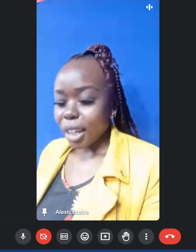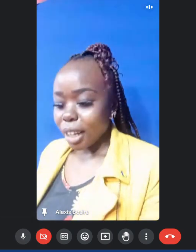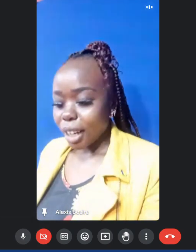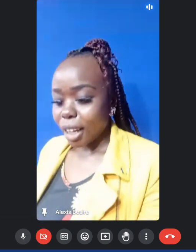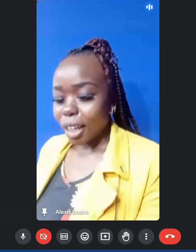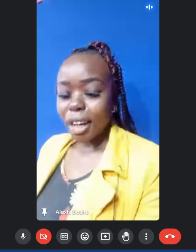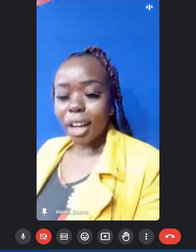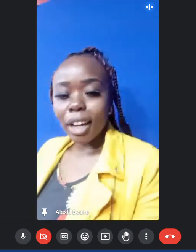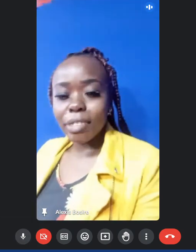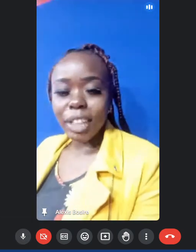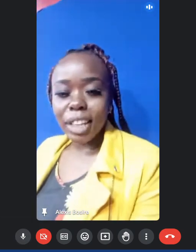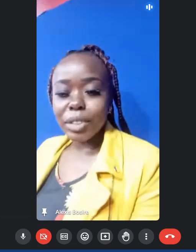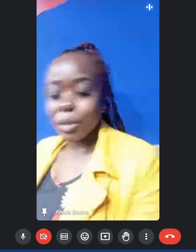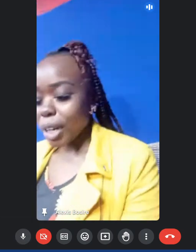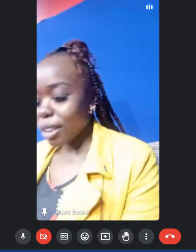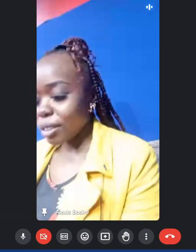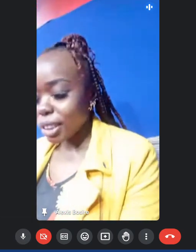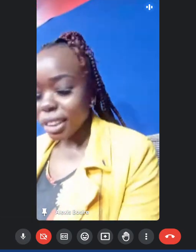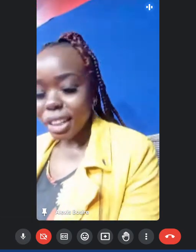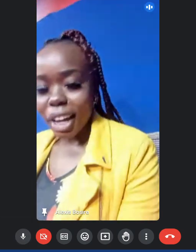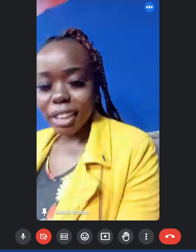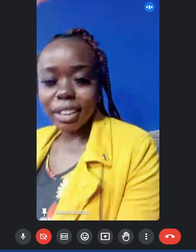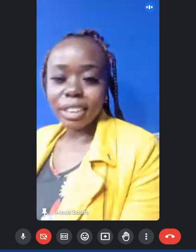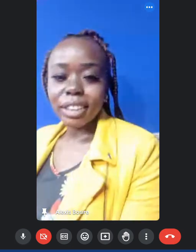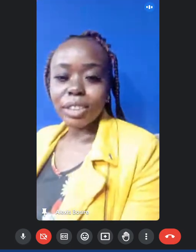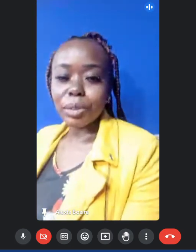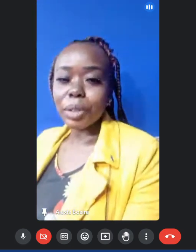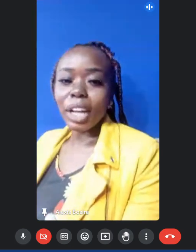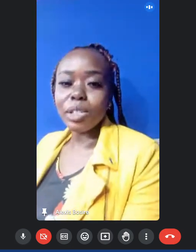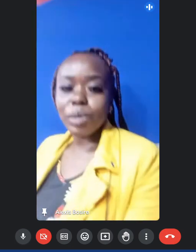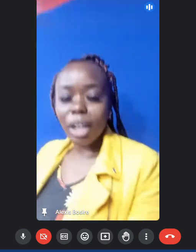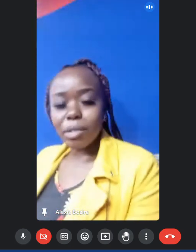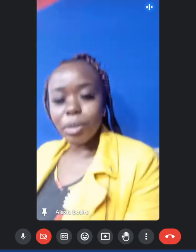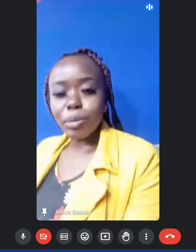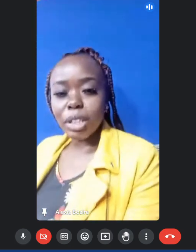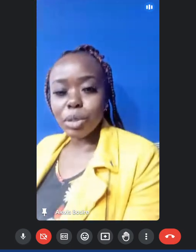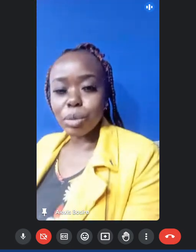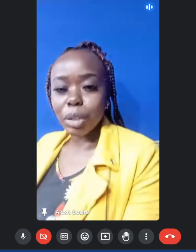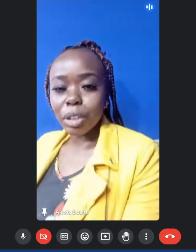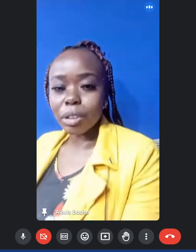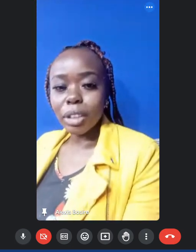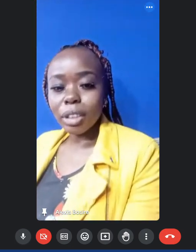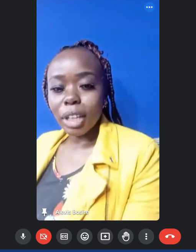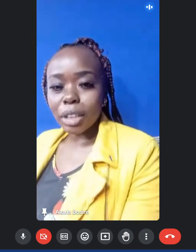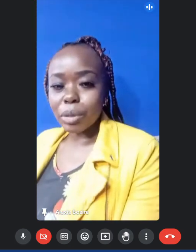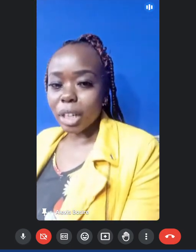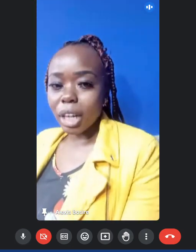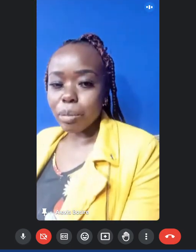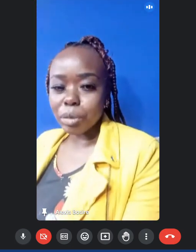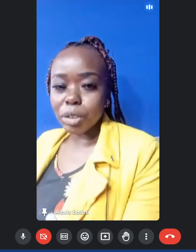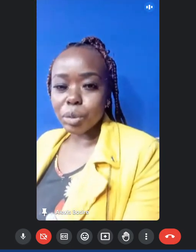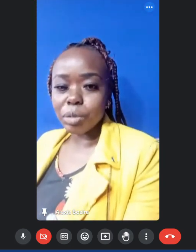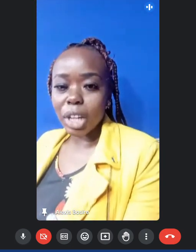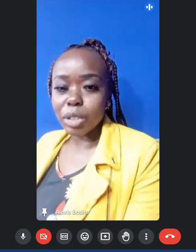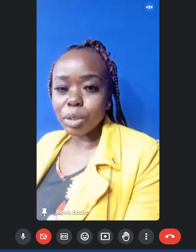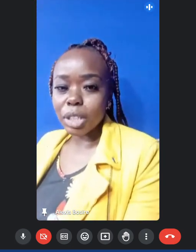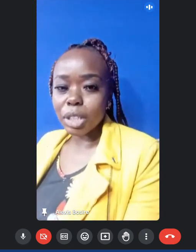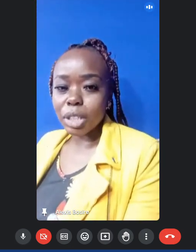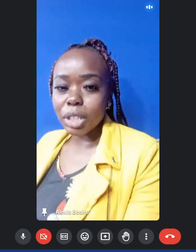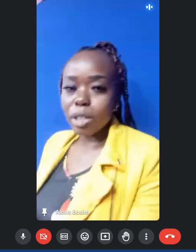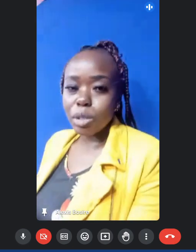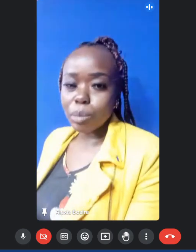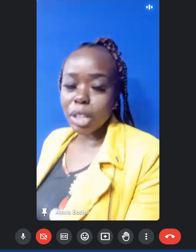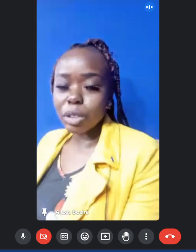Actually, I have nothing to add on that. So I guess we'll meet tomorrow and do a recap of what we've done